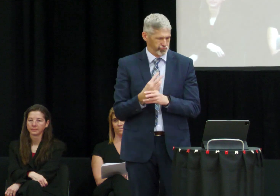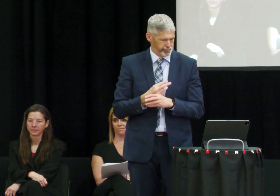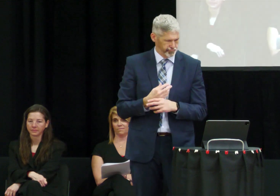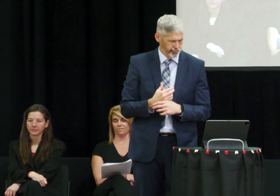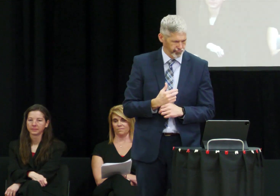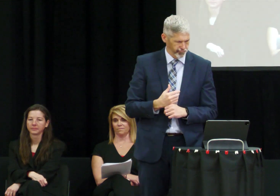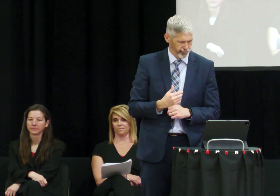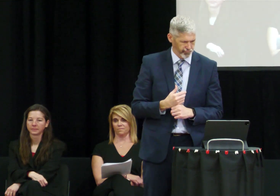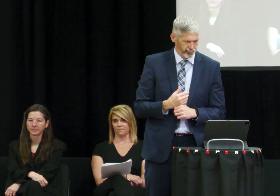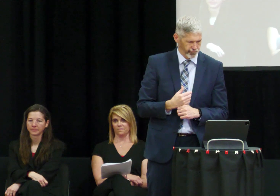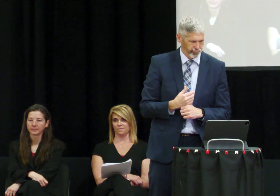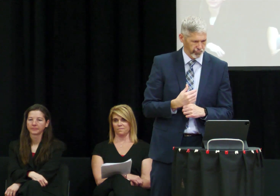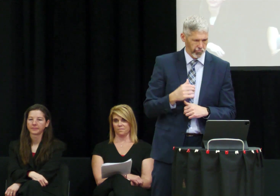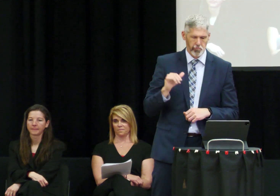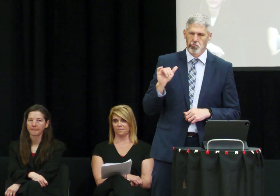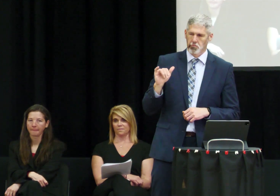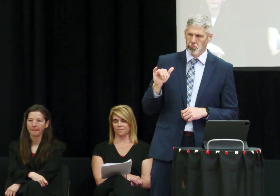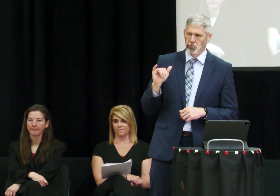difference everywhere around the world.